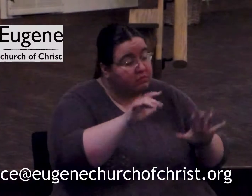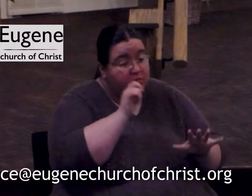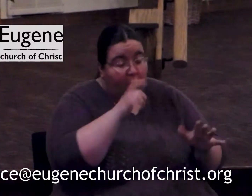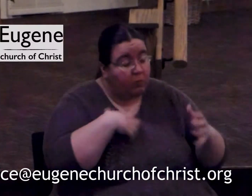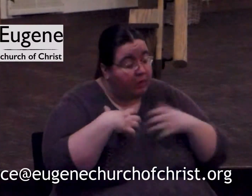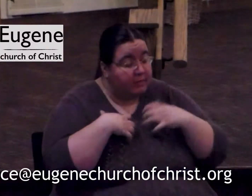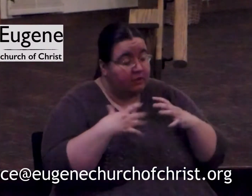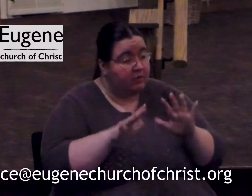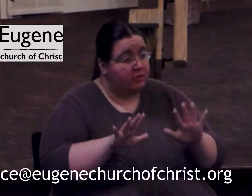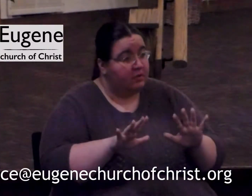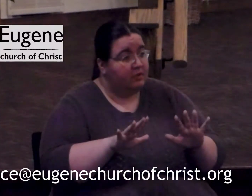Any grumbling yet today?